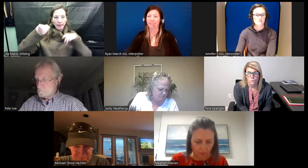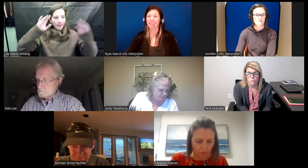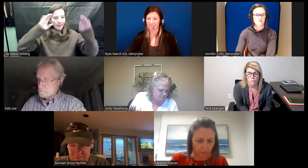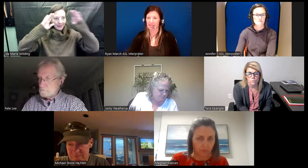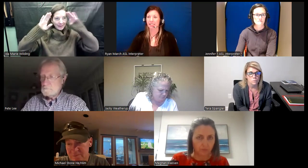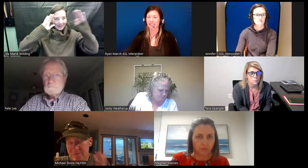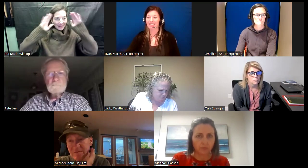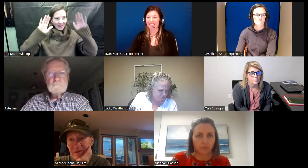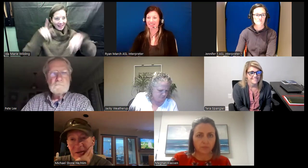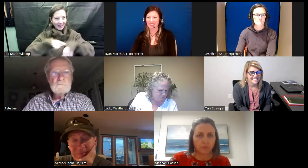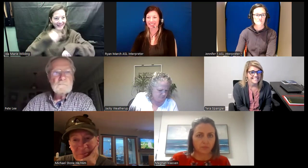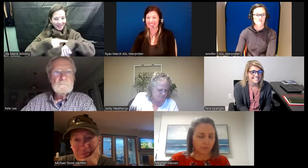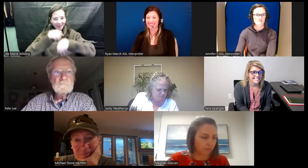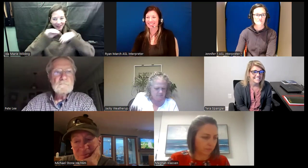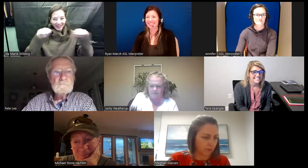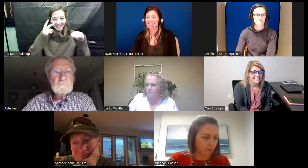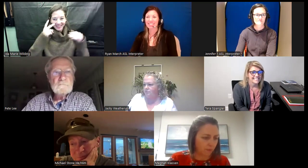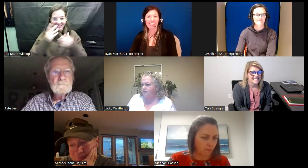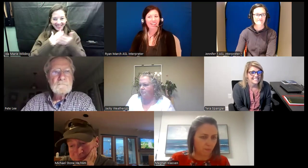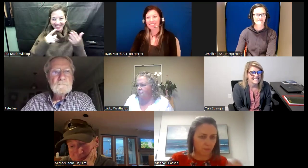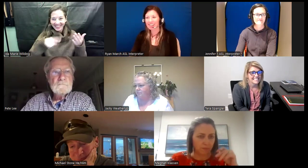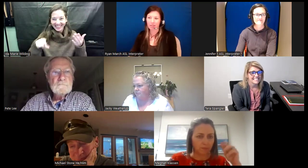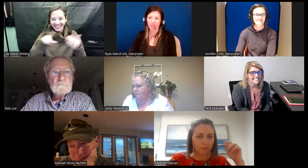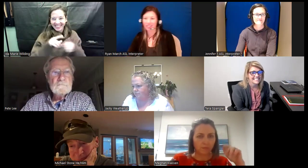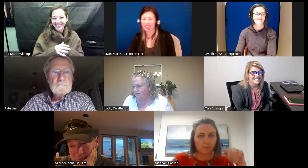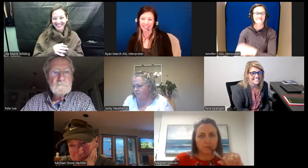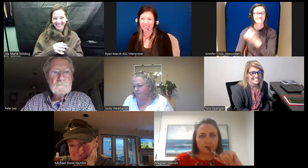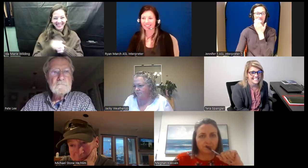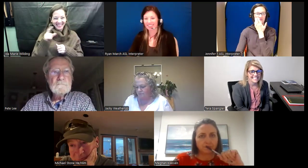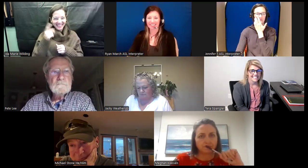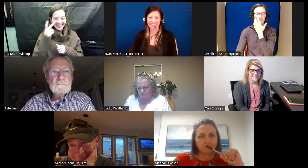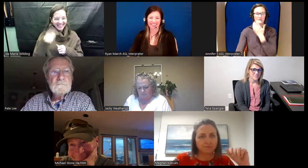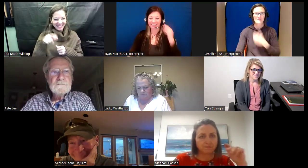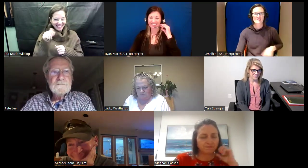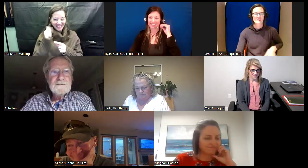Okay, this is Ida. Hi, everyone. Yes, long time no see.